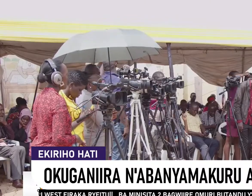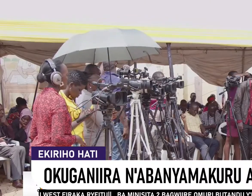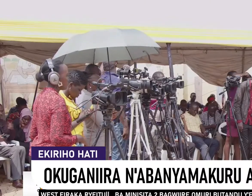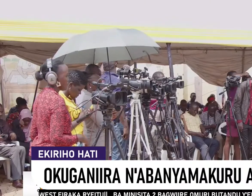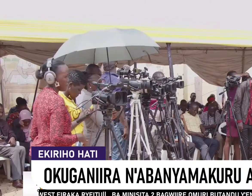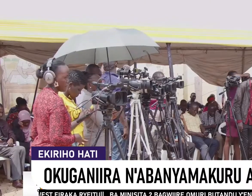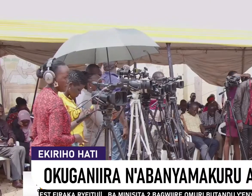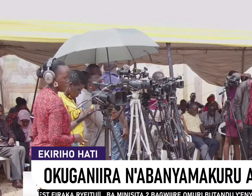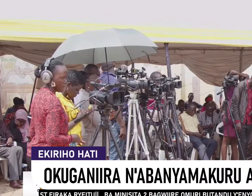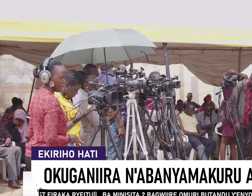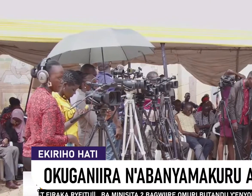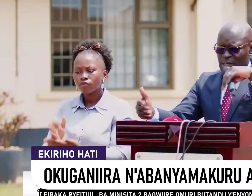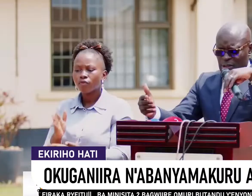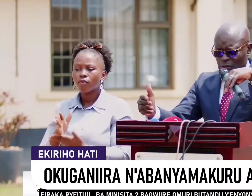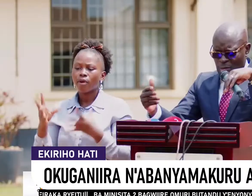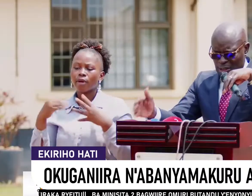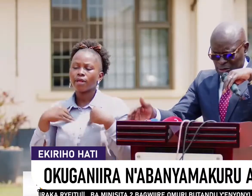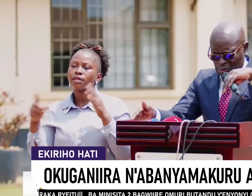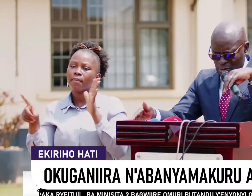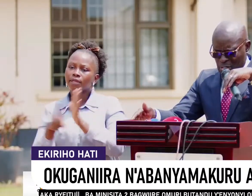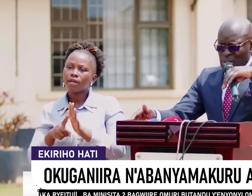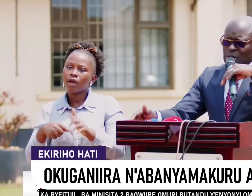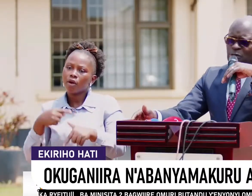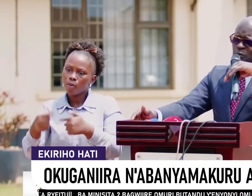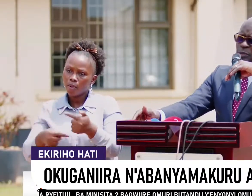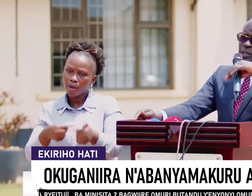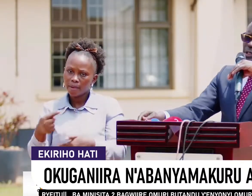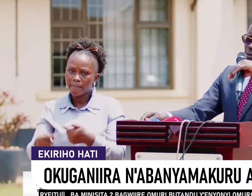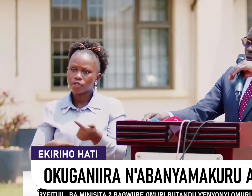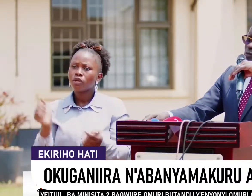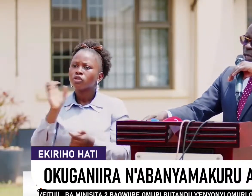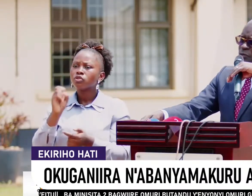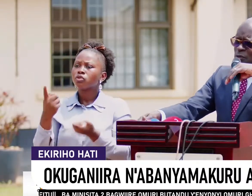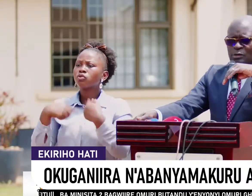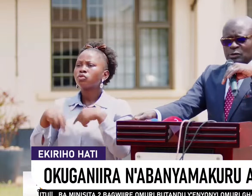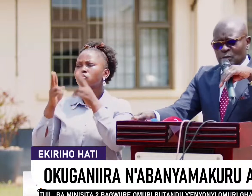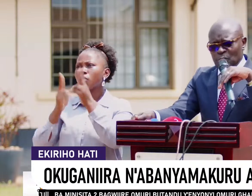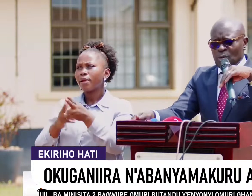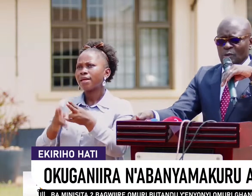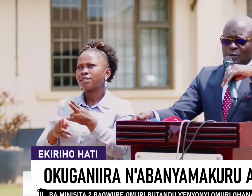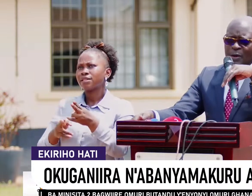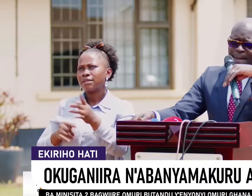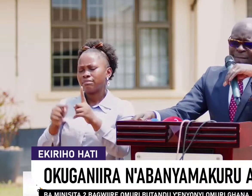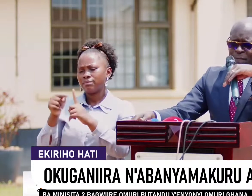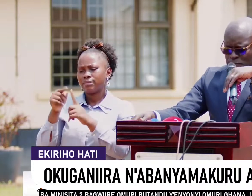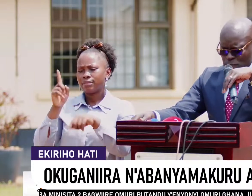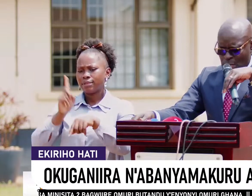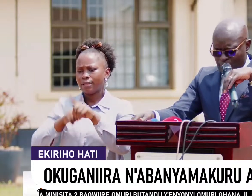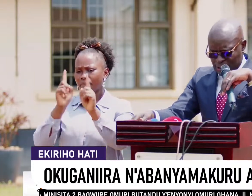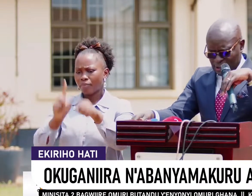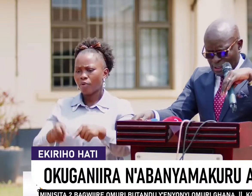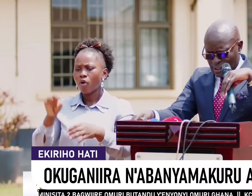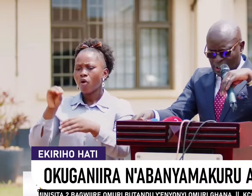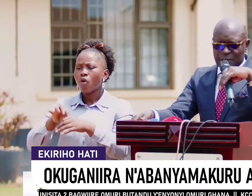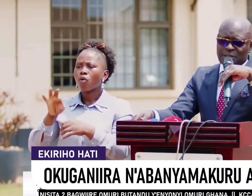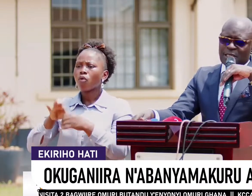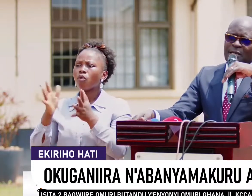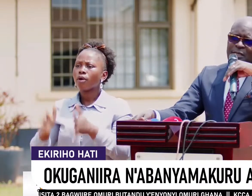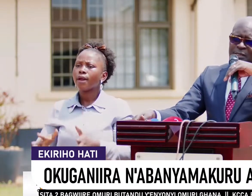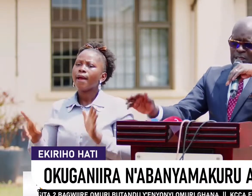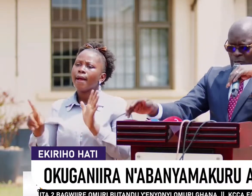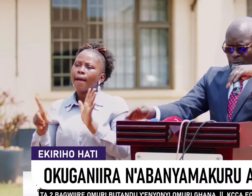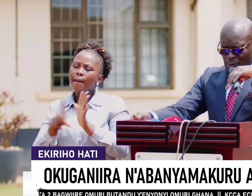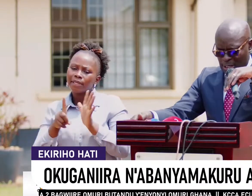Kaweefube w'okulongoosa mu mateeka agenda mu maaso. Tusuubira nti bwe tunaatuukira ku lunaku lw'okulonda amateeka